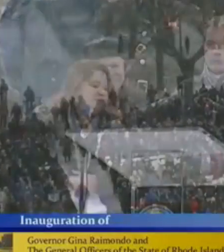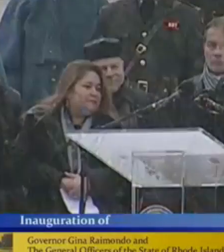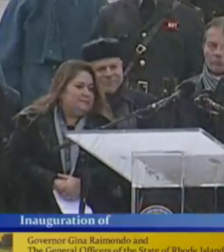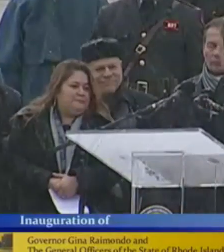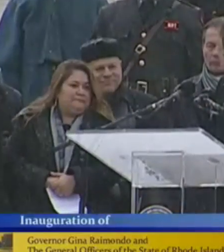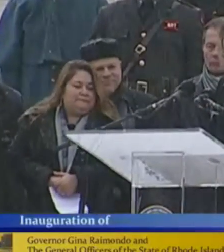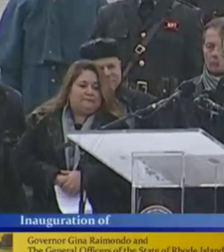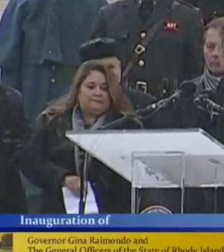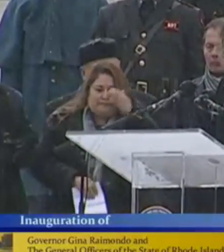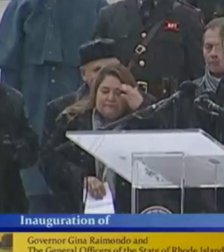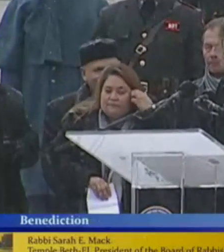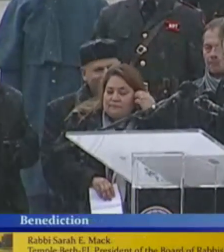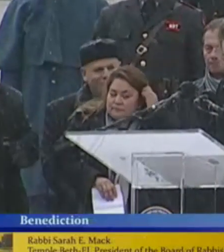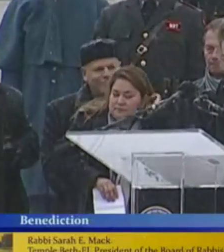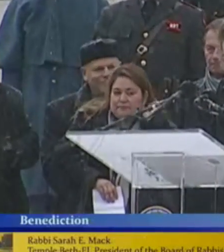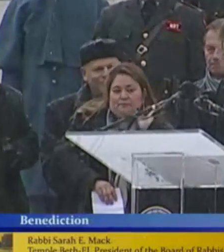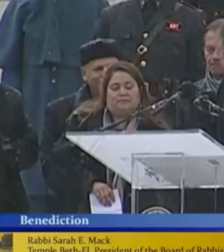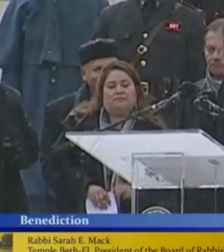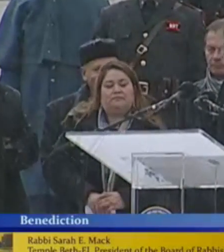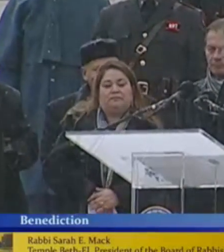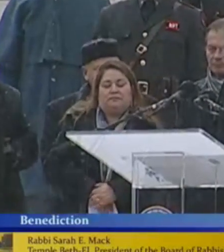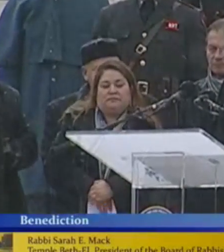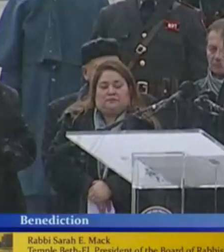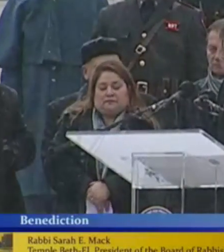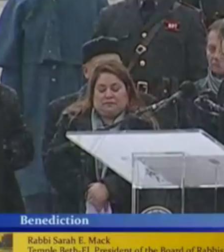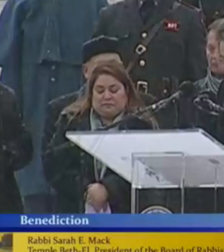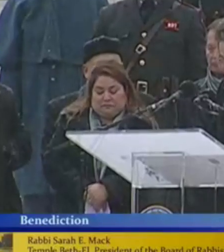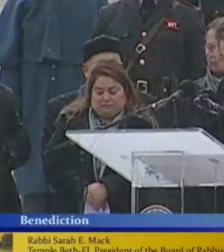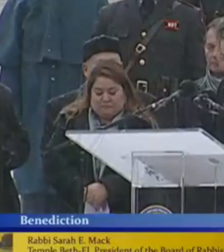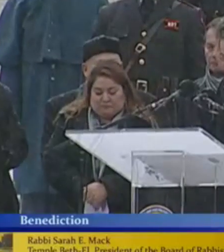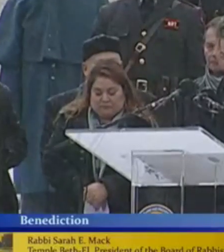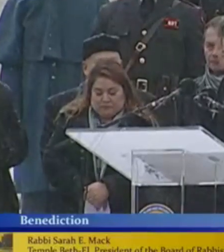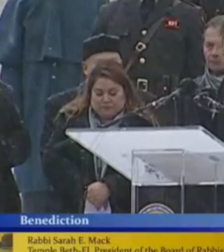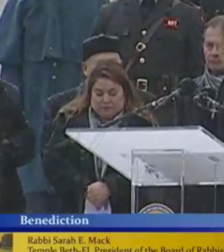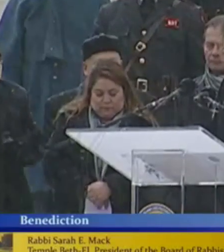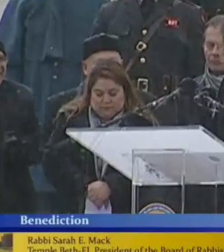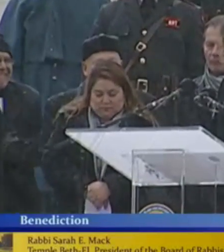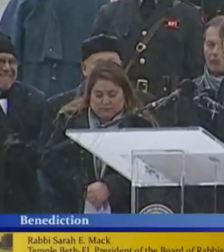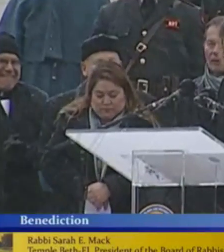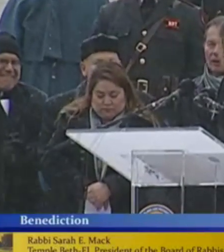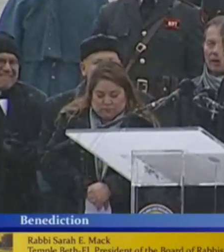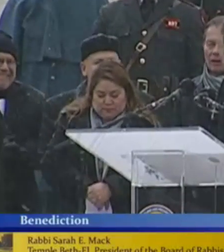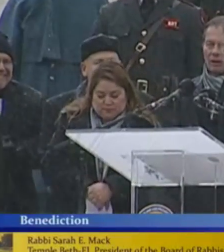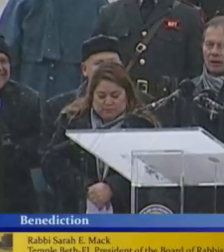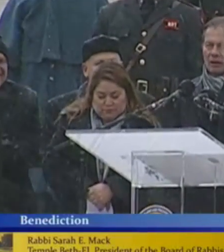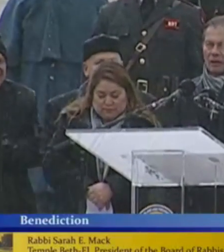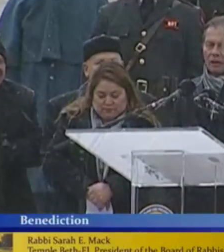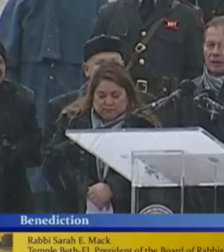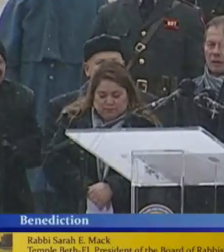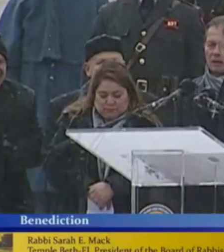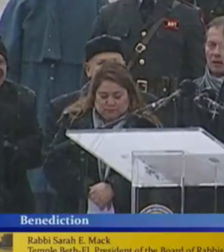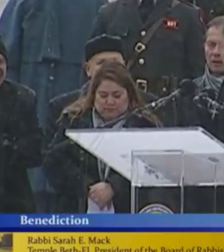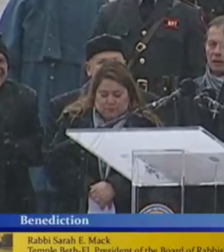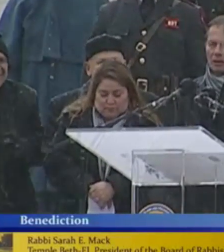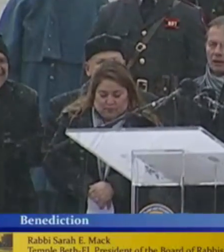May citizens of all races and creeds forge a common bond and harmony to banish hatred and safeguard